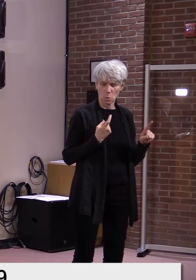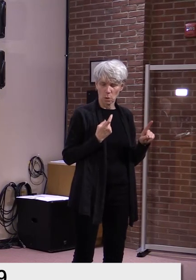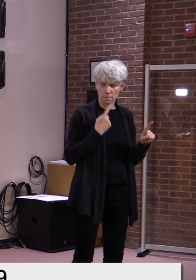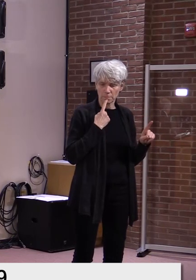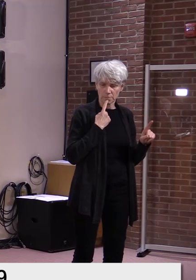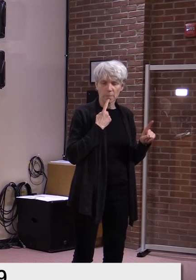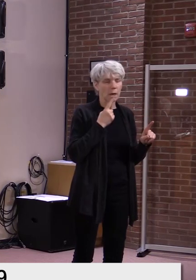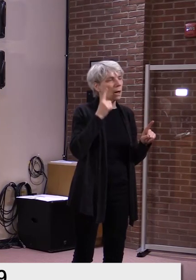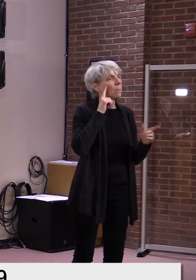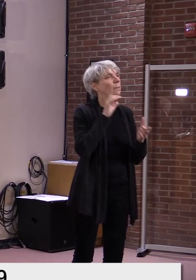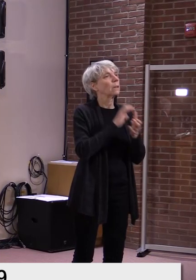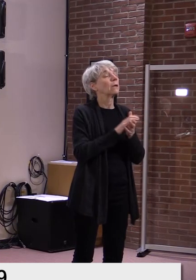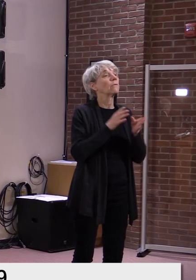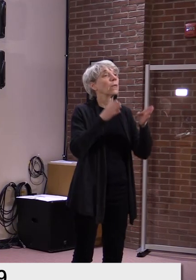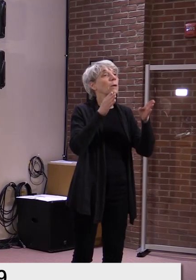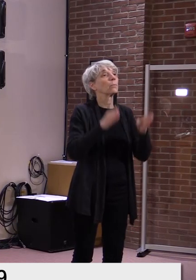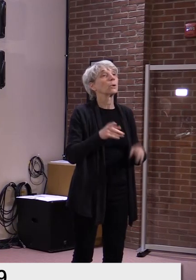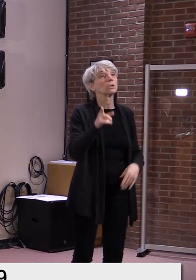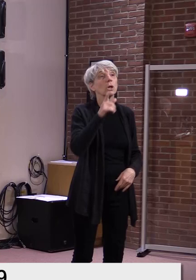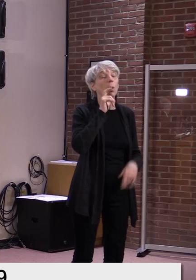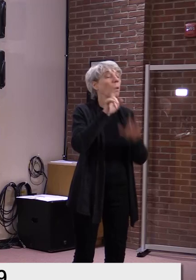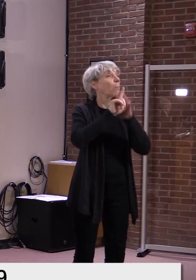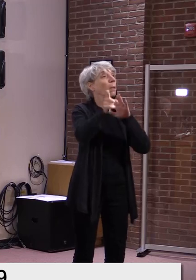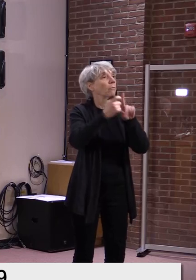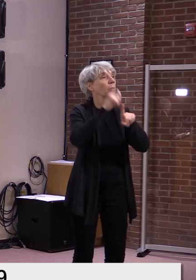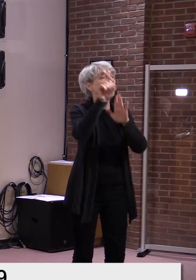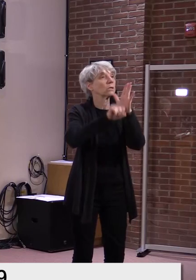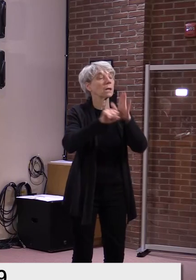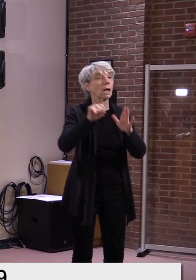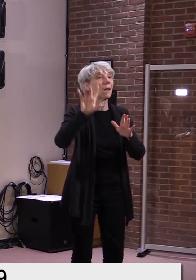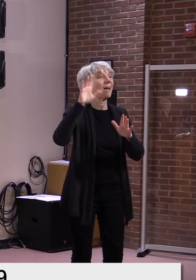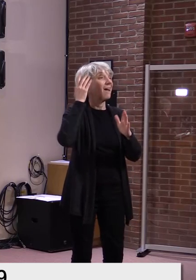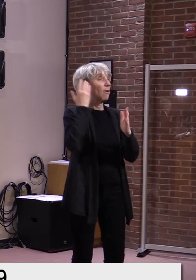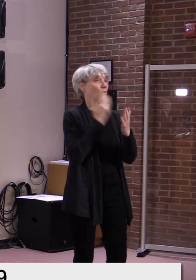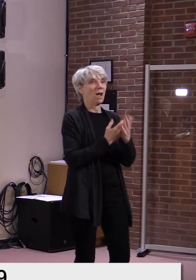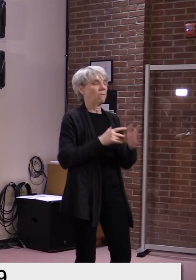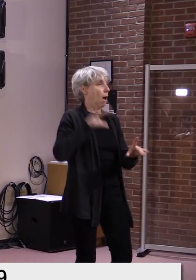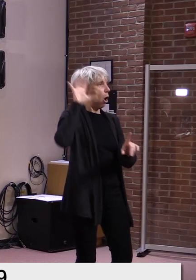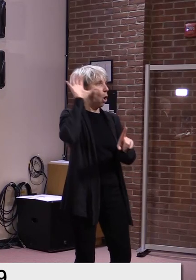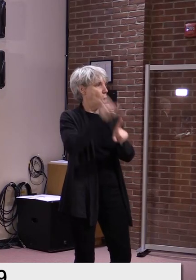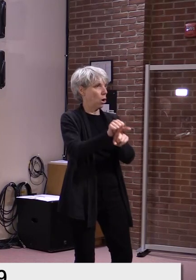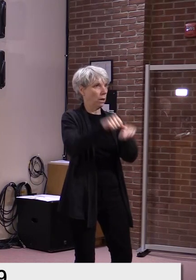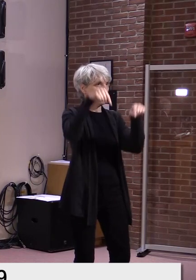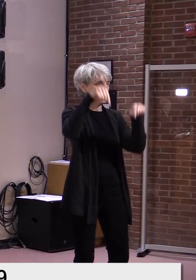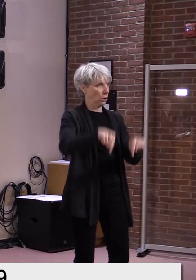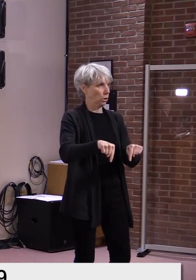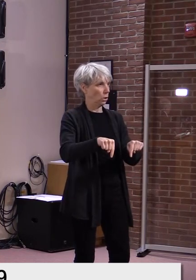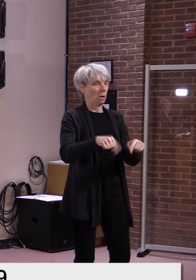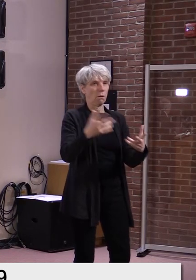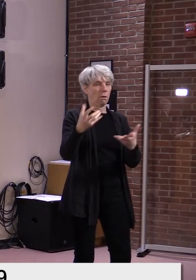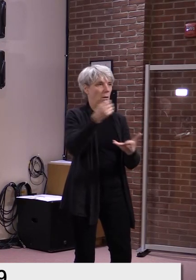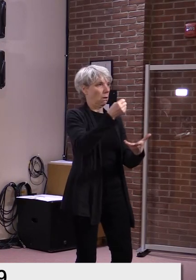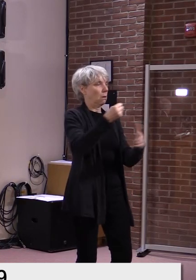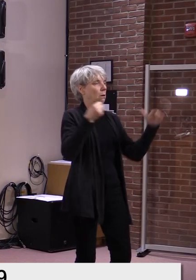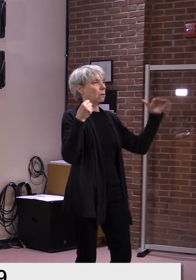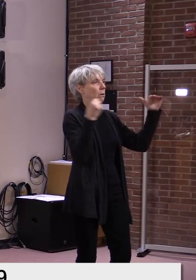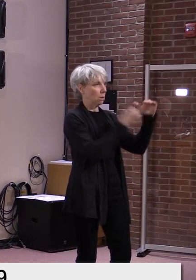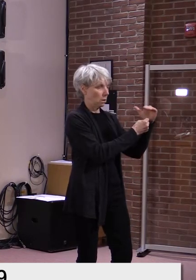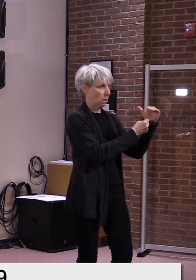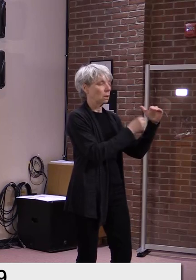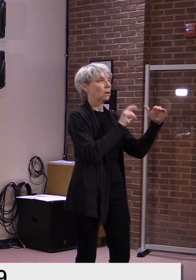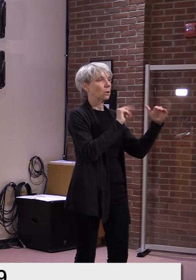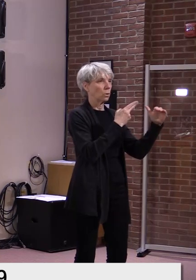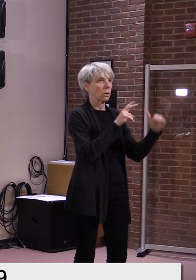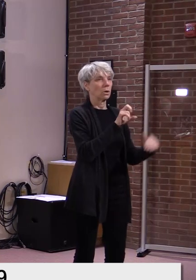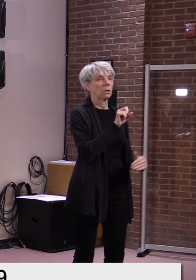with somebody that was a fugitive in another state that was caught in this state and then placed in